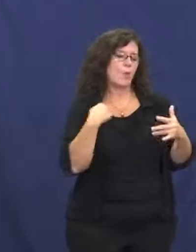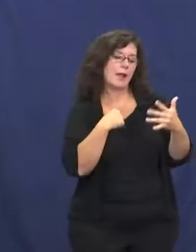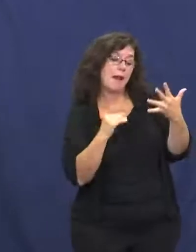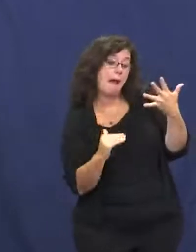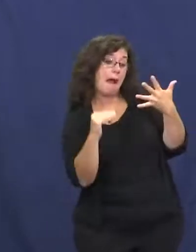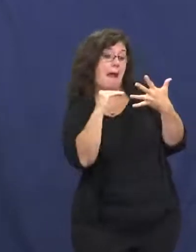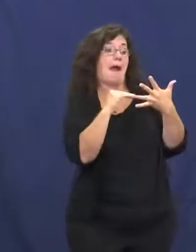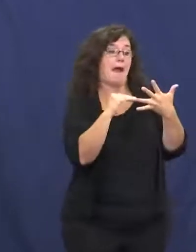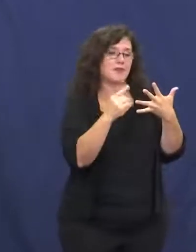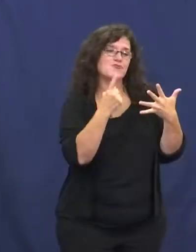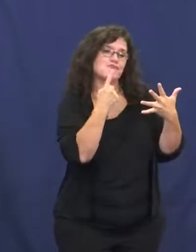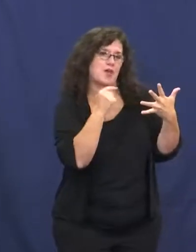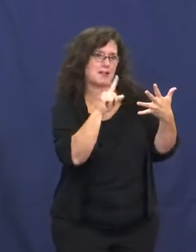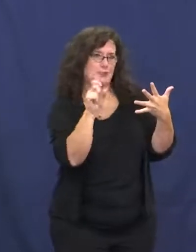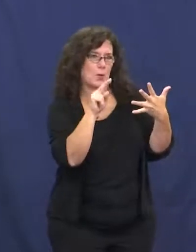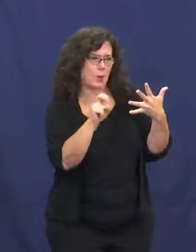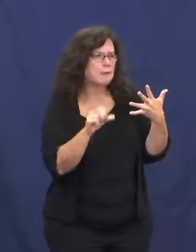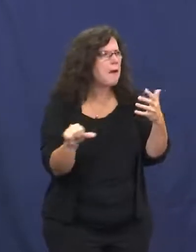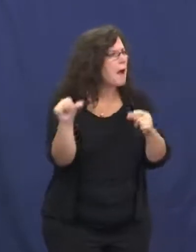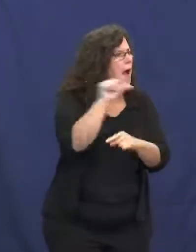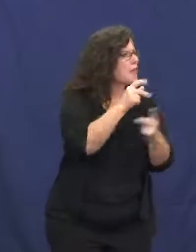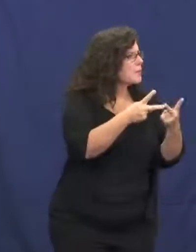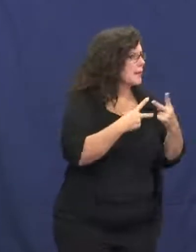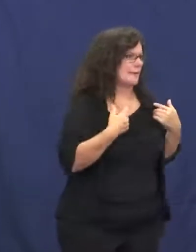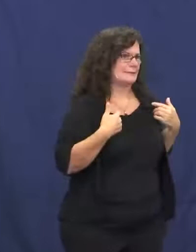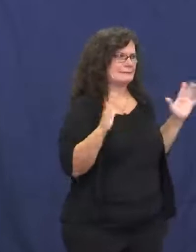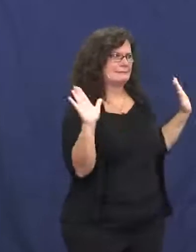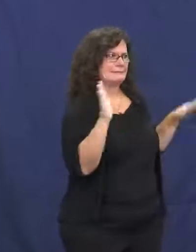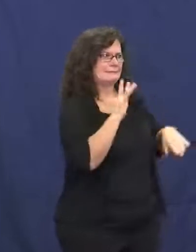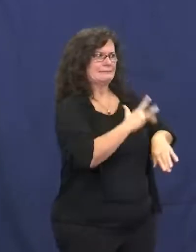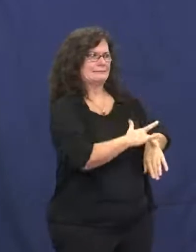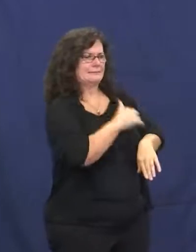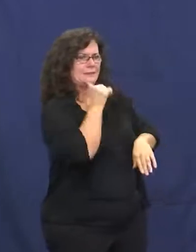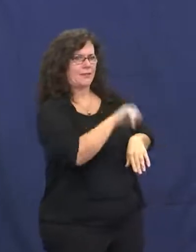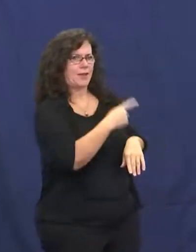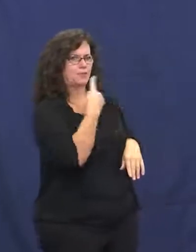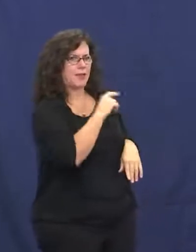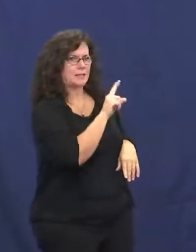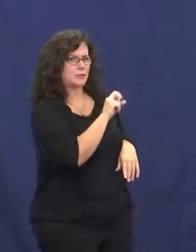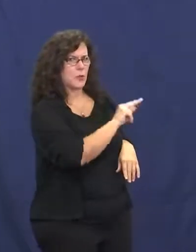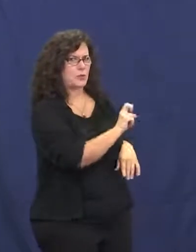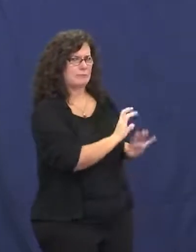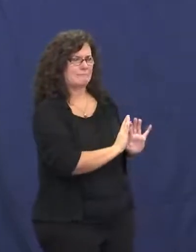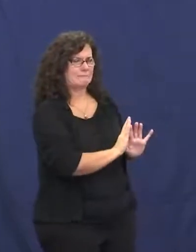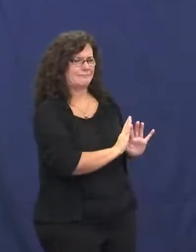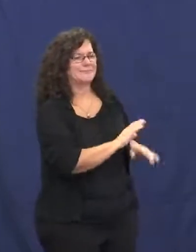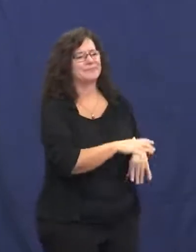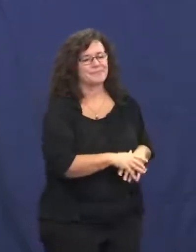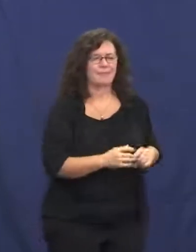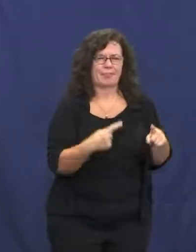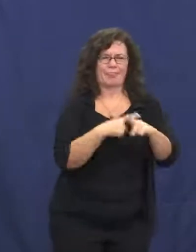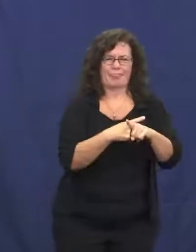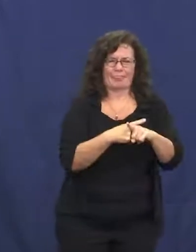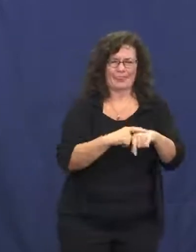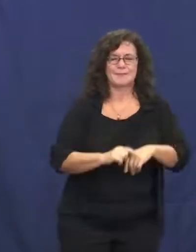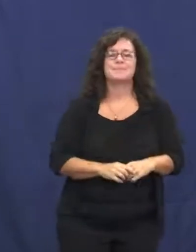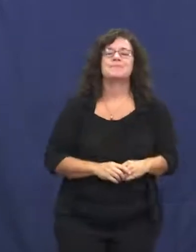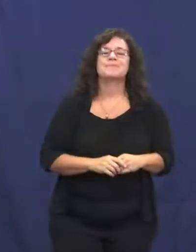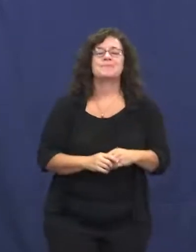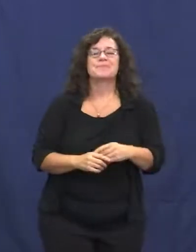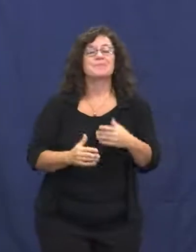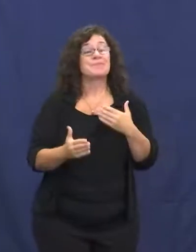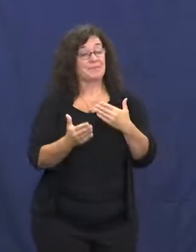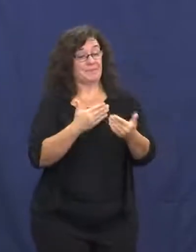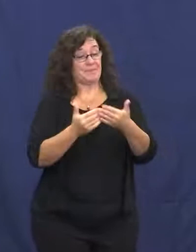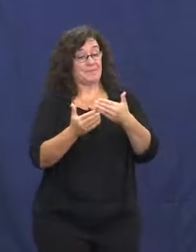a hybrid model of education, which is a mix of in-person and distance learning because of capacity issues and how many kids